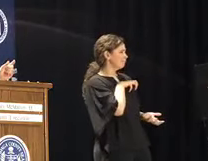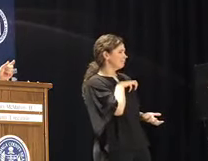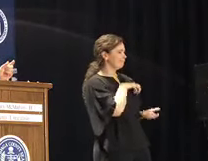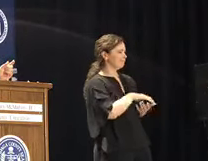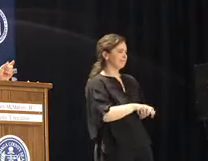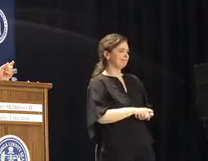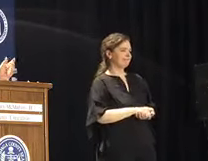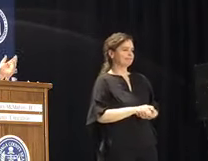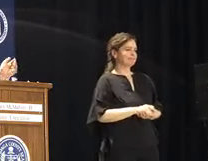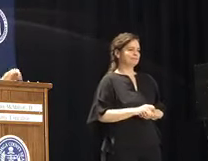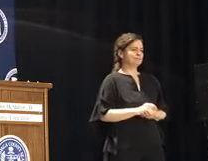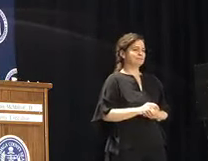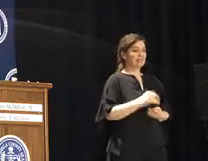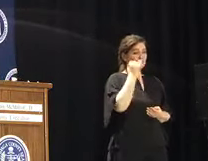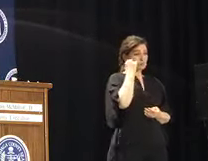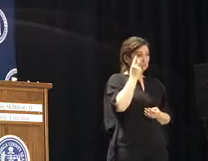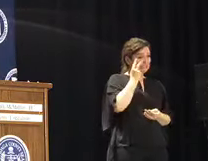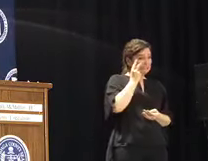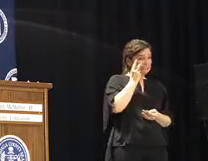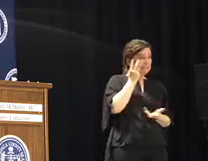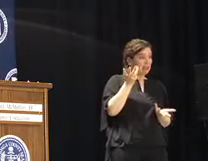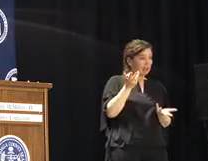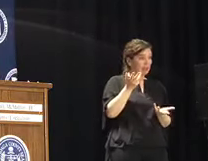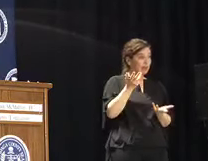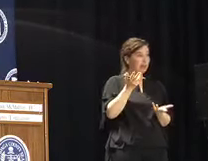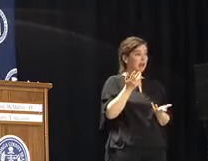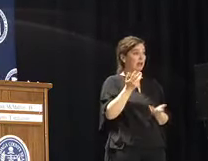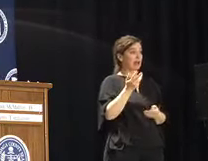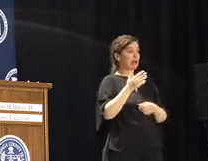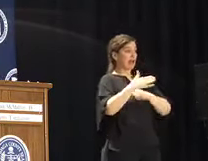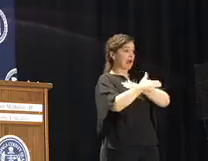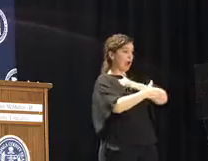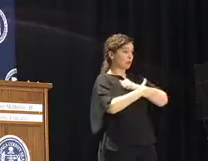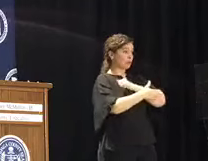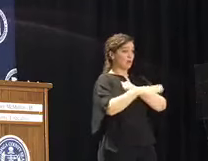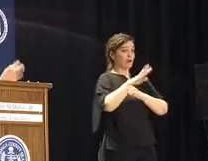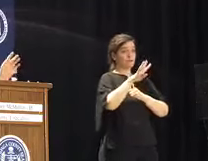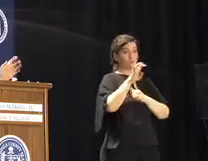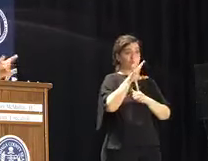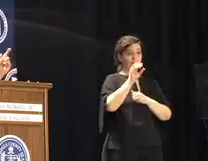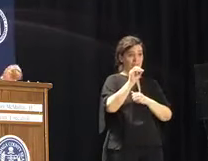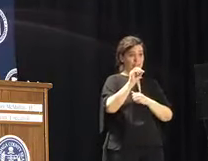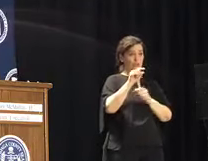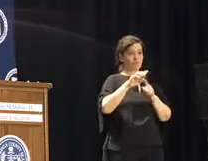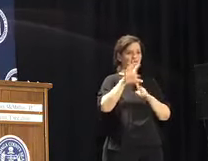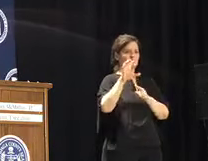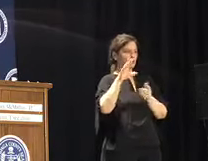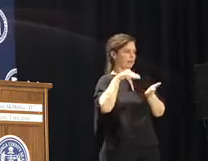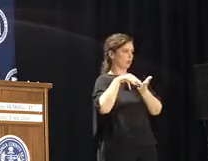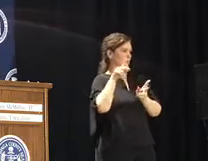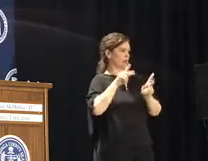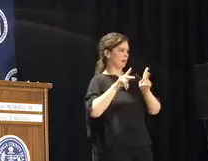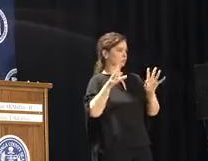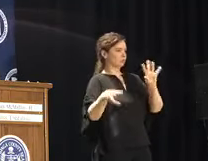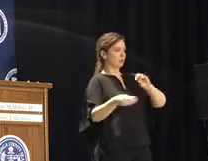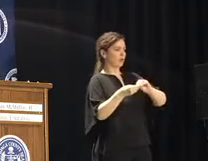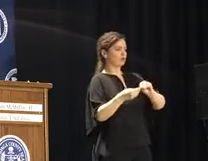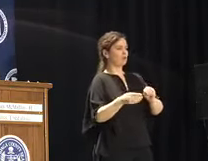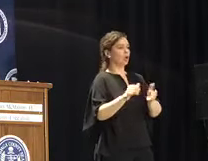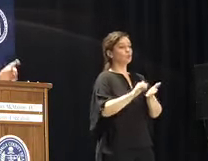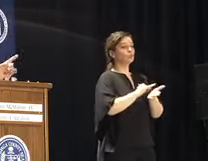with that population across the country, I bet there's 5 or below of us. I would be interested to see how many actually